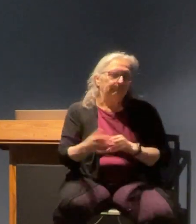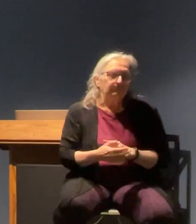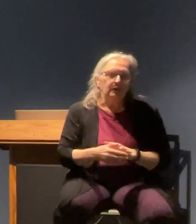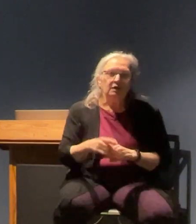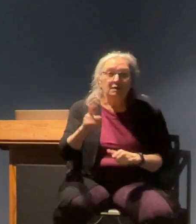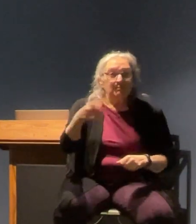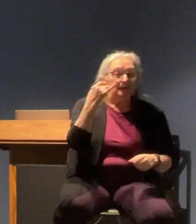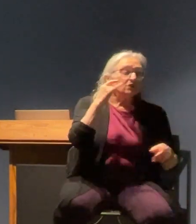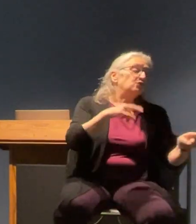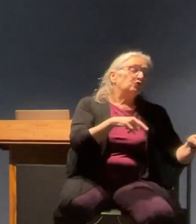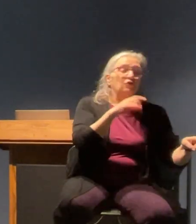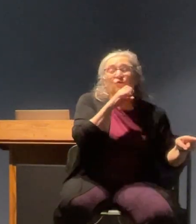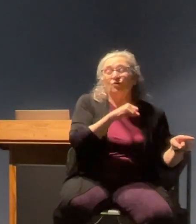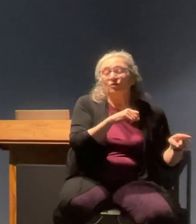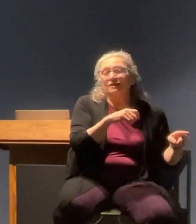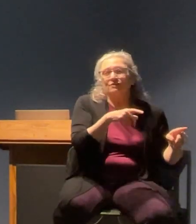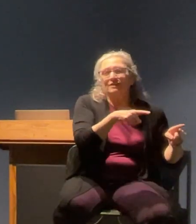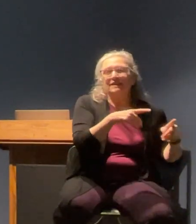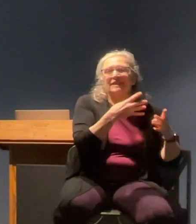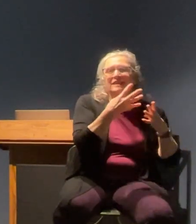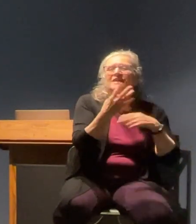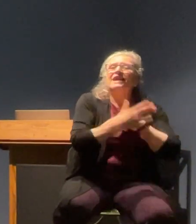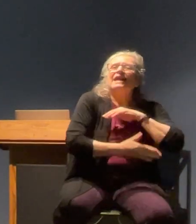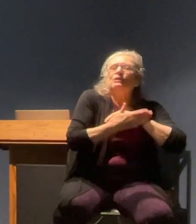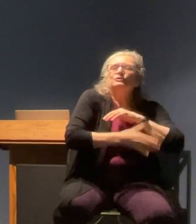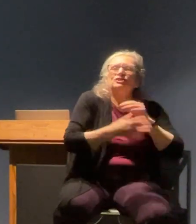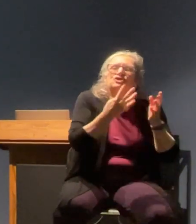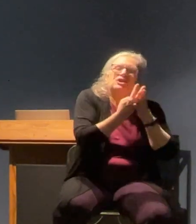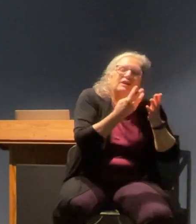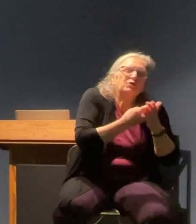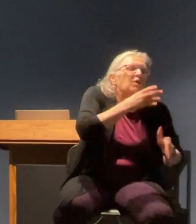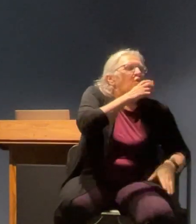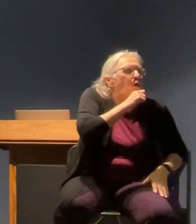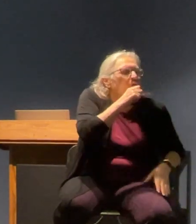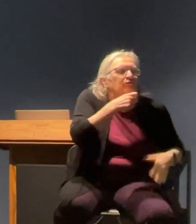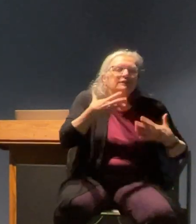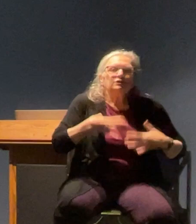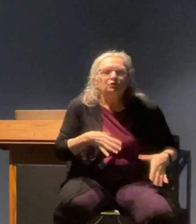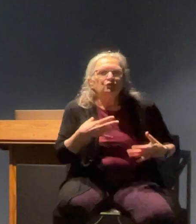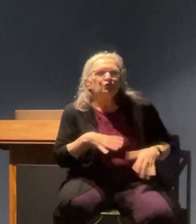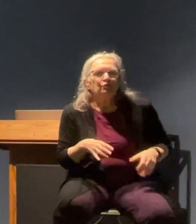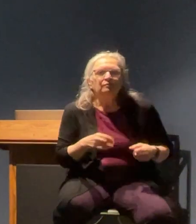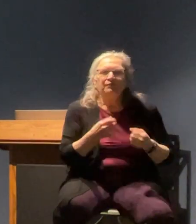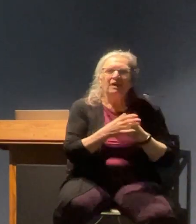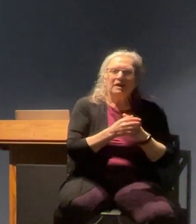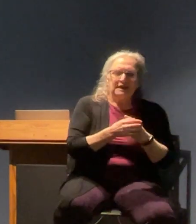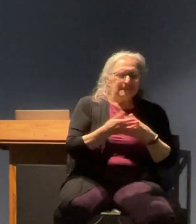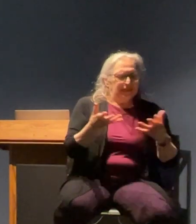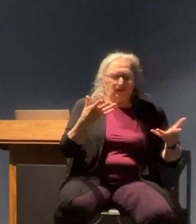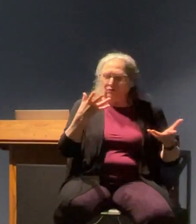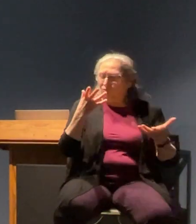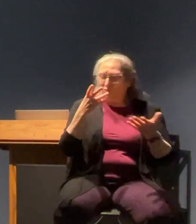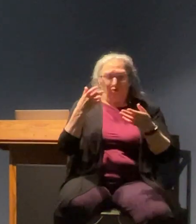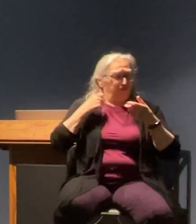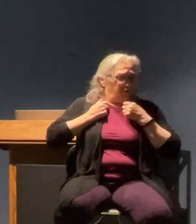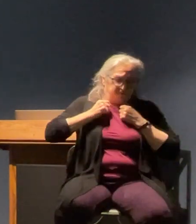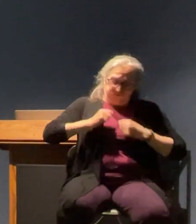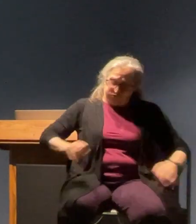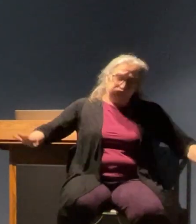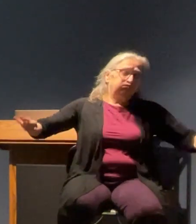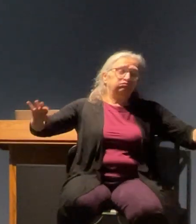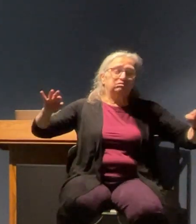Jail where you're wearing orange gloves, and Rikers Island you're wearing your own personal garments. You're literally going through like a shedding process, right? Where they